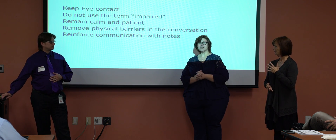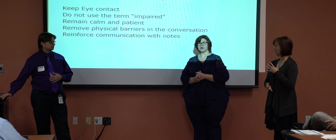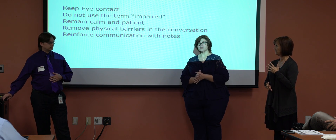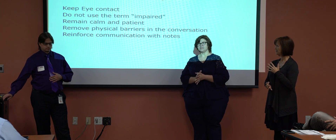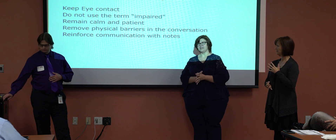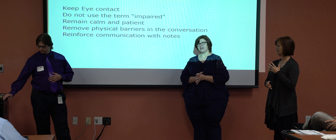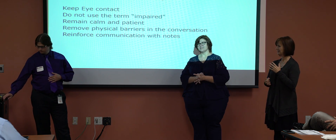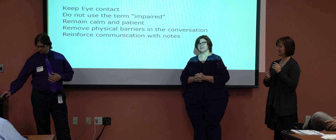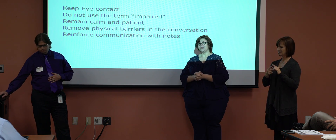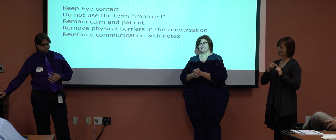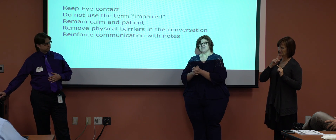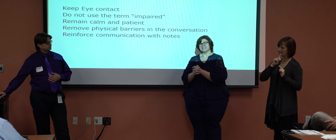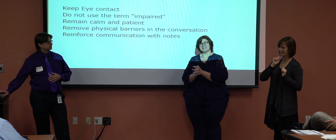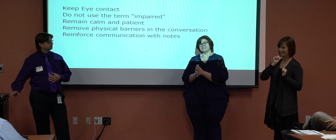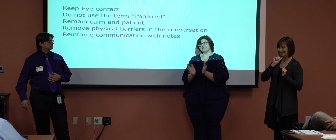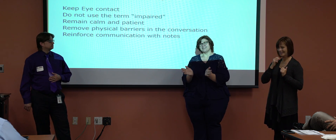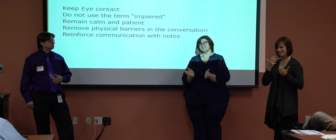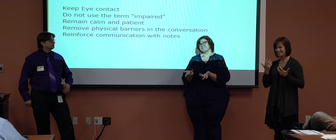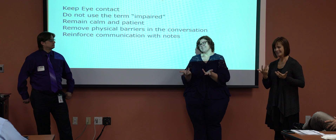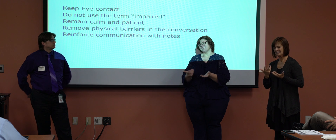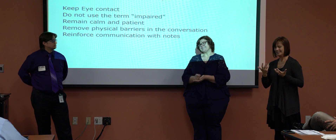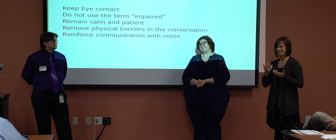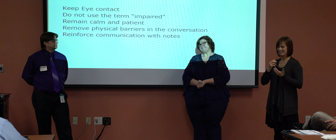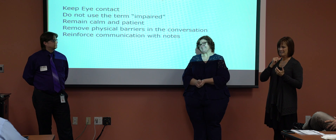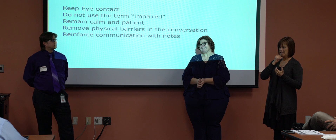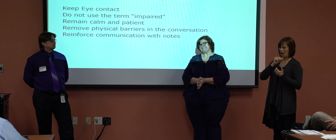kind of unpersonalized. I mean, it's you